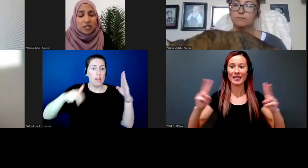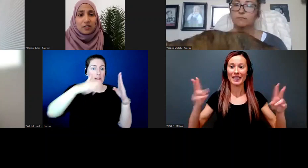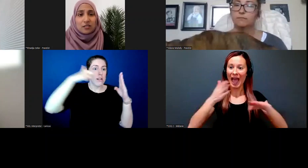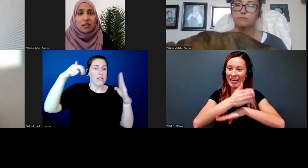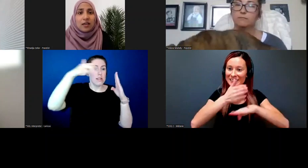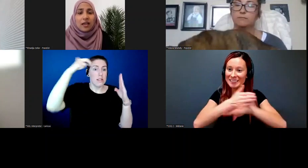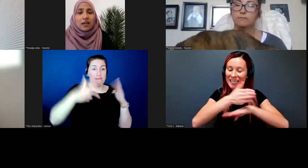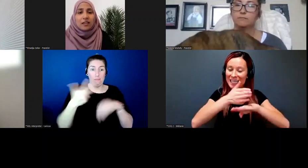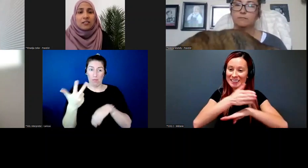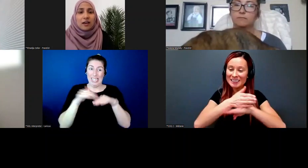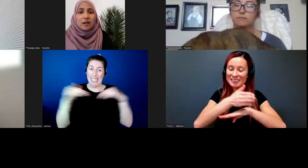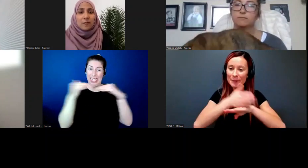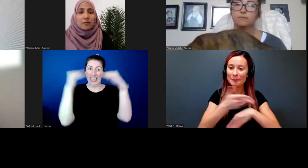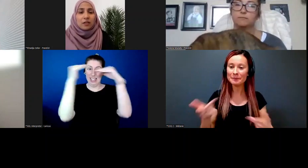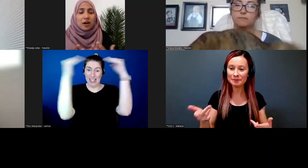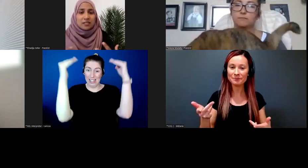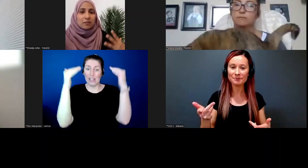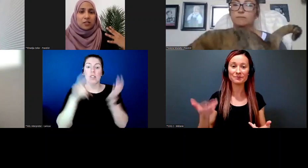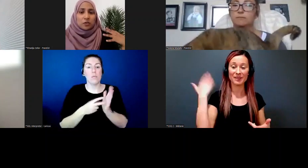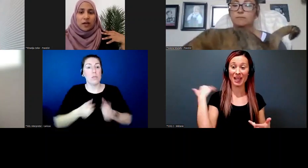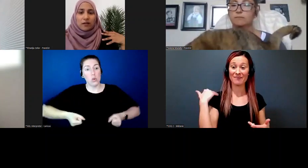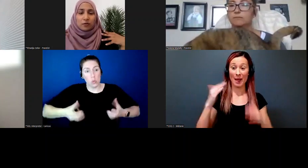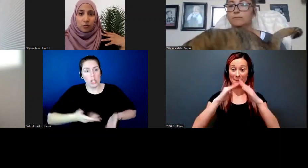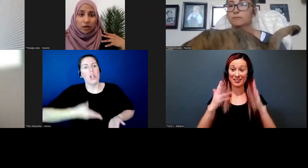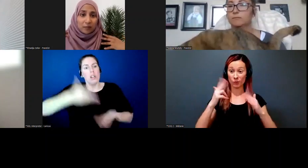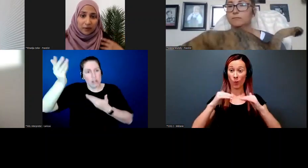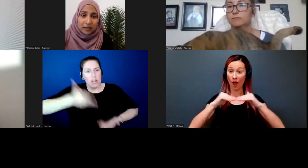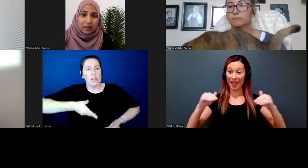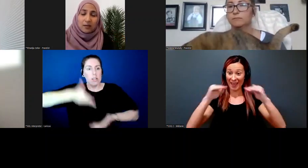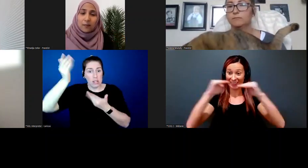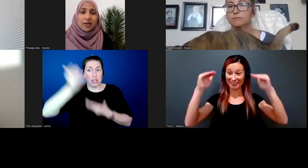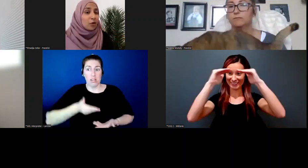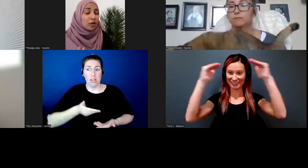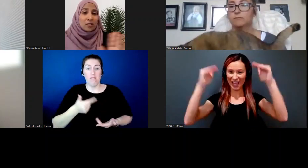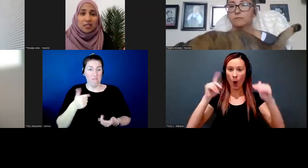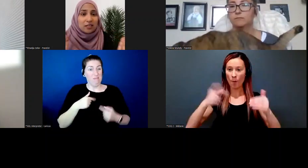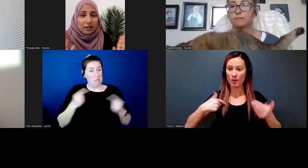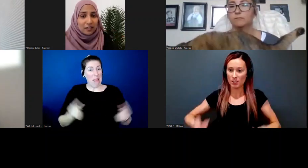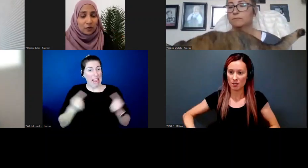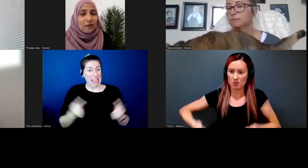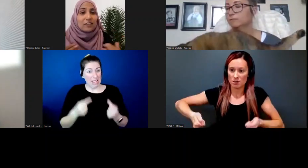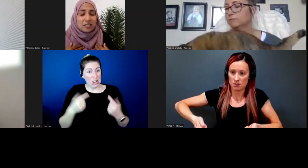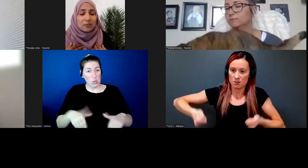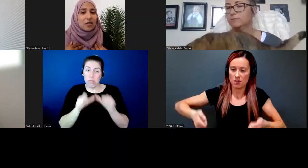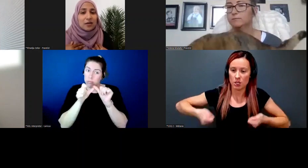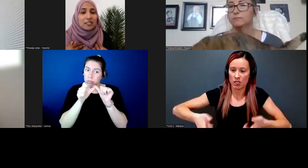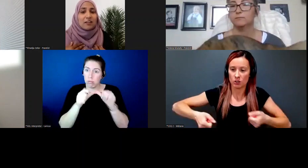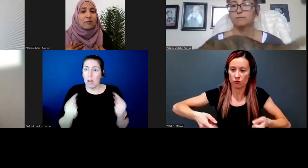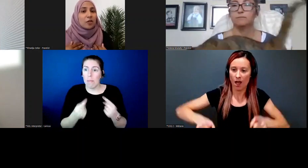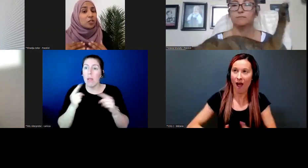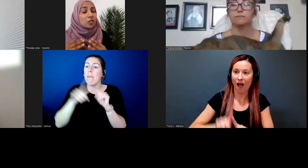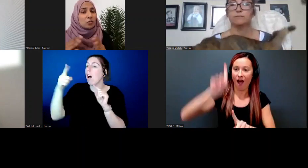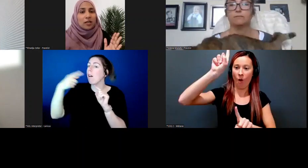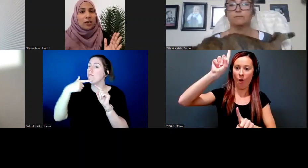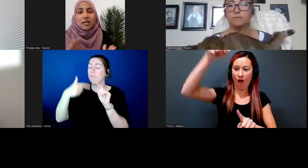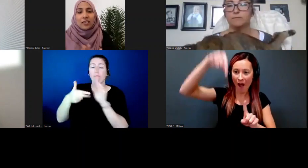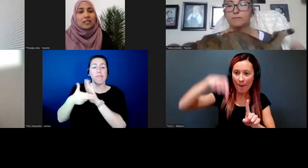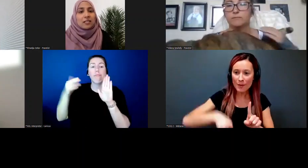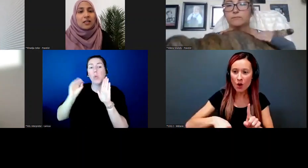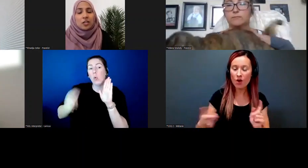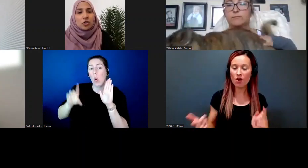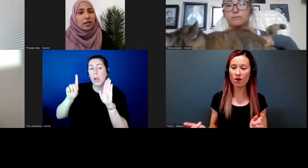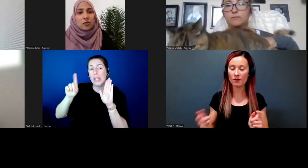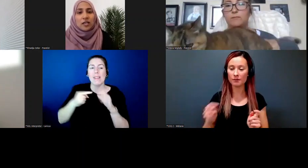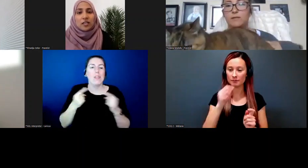the stairs, and causing me to have chronic pain, but I'm not considered to have a disability myself because it's chronic pain,